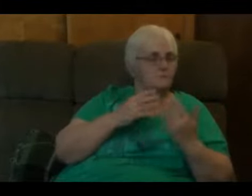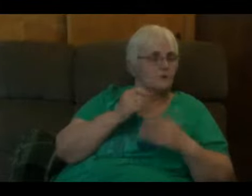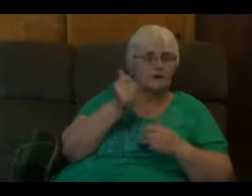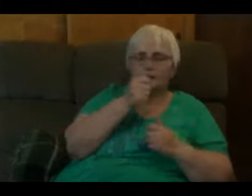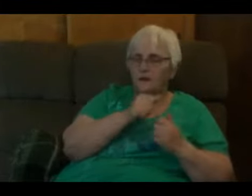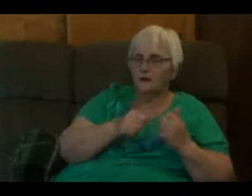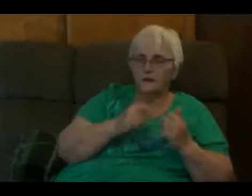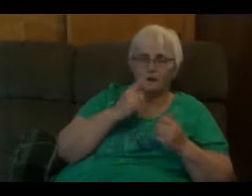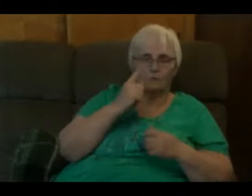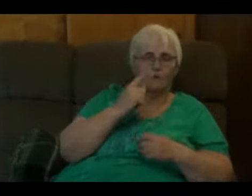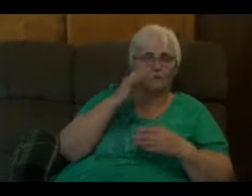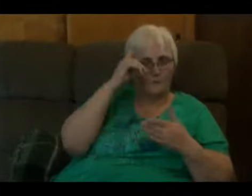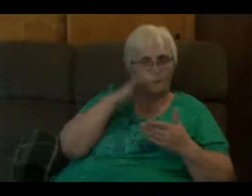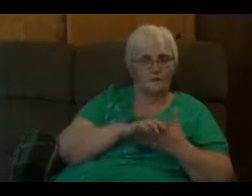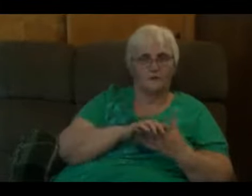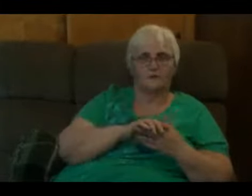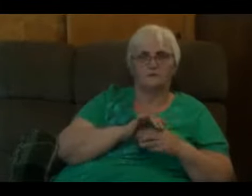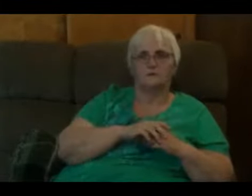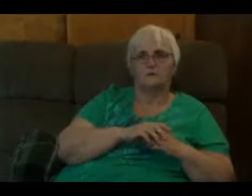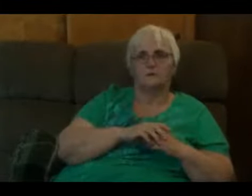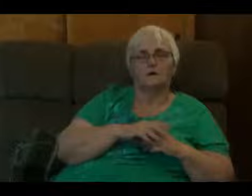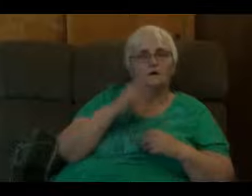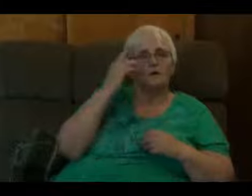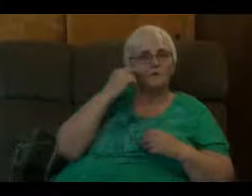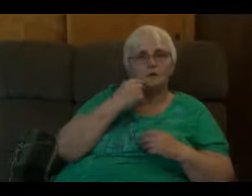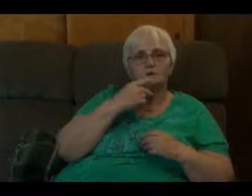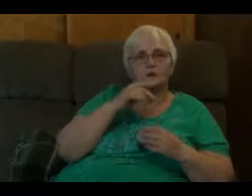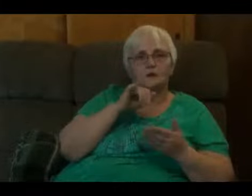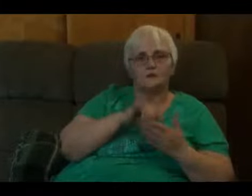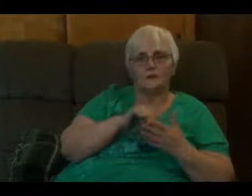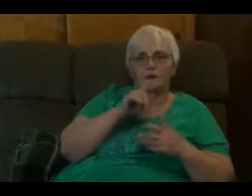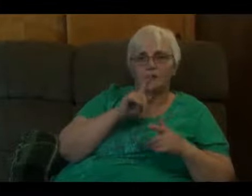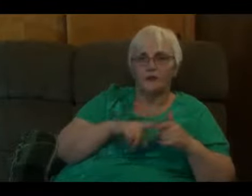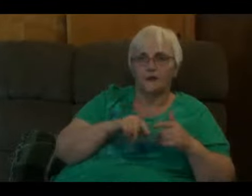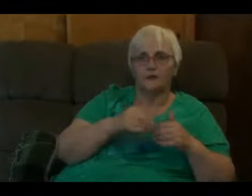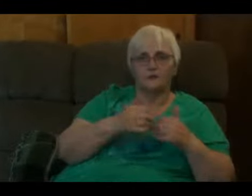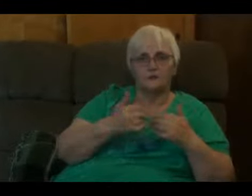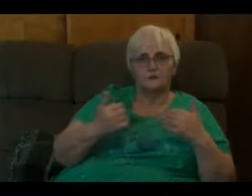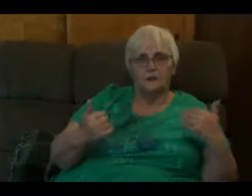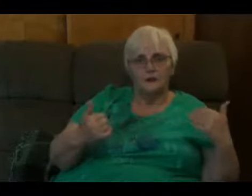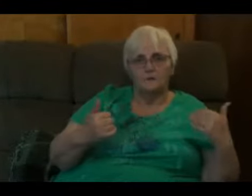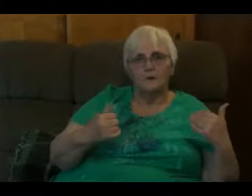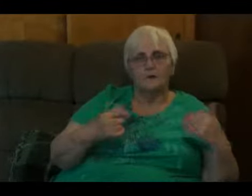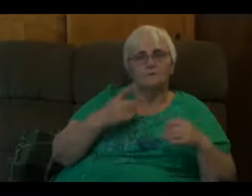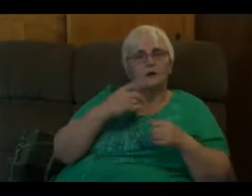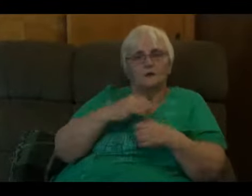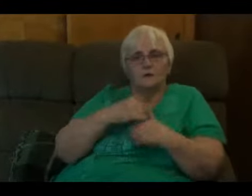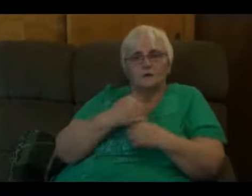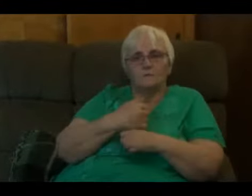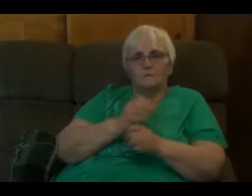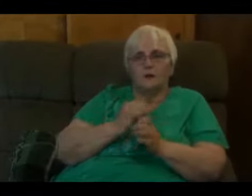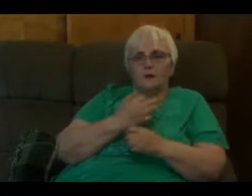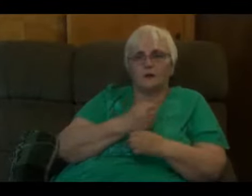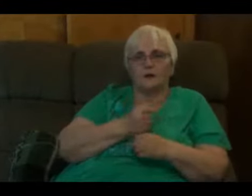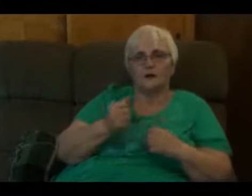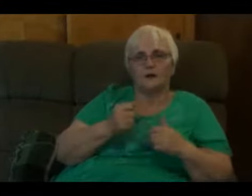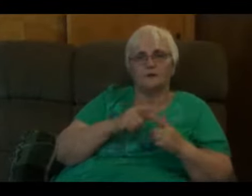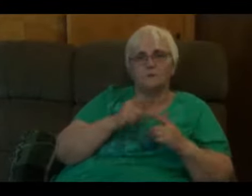believes. The reason I say that they can't be separated is because He made us to be part of His